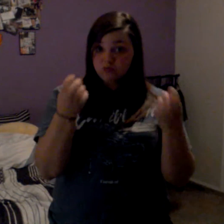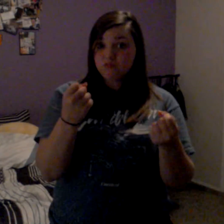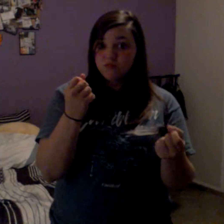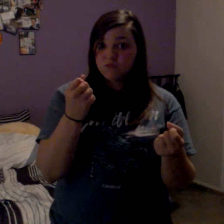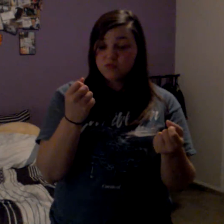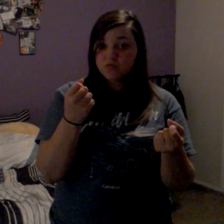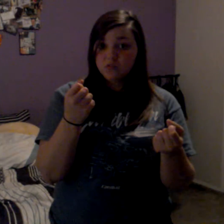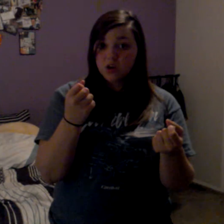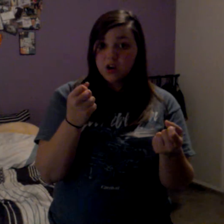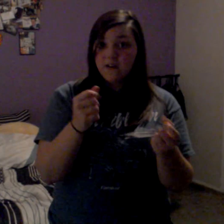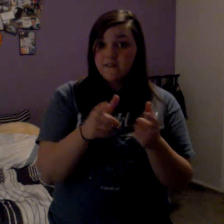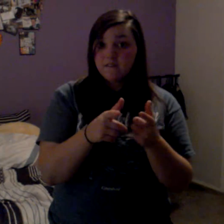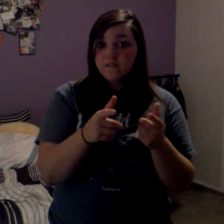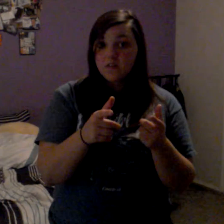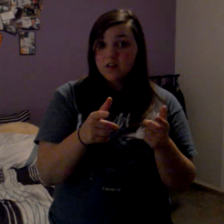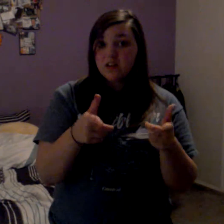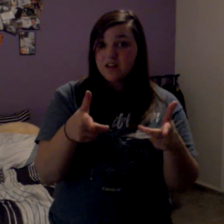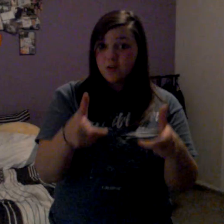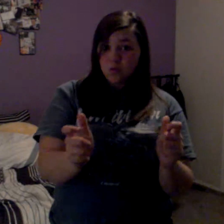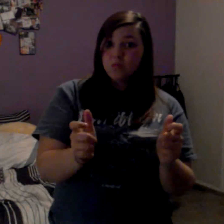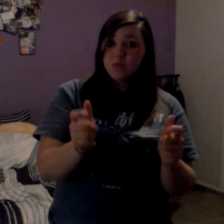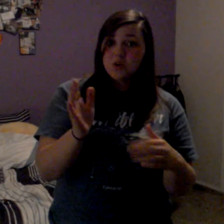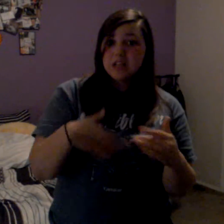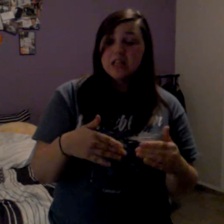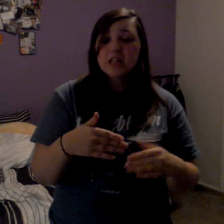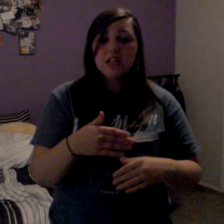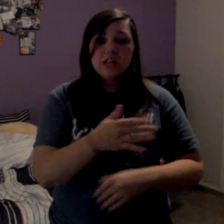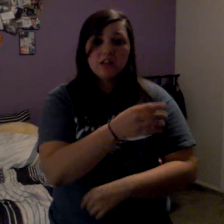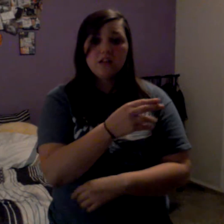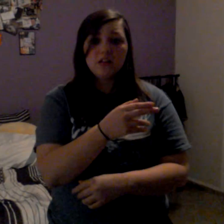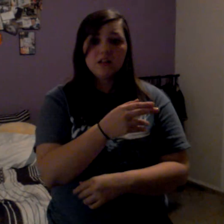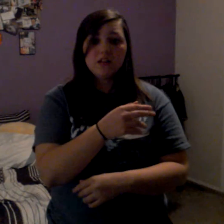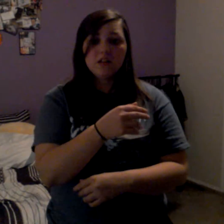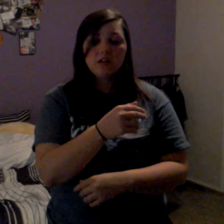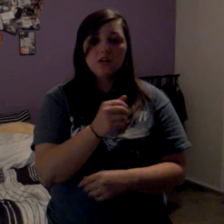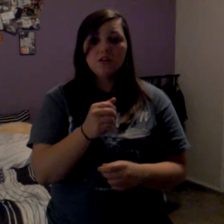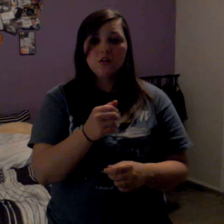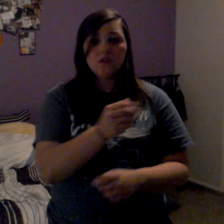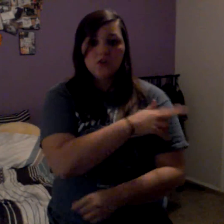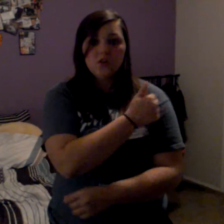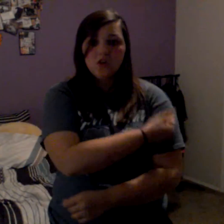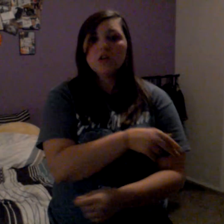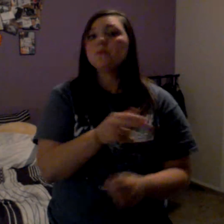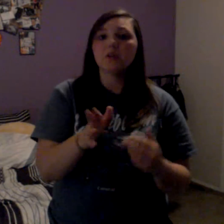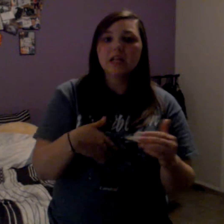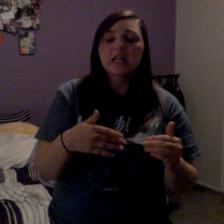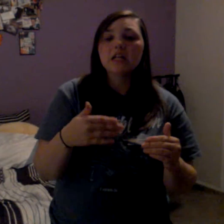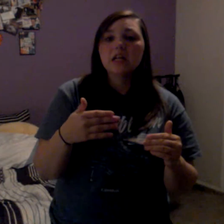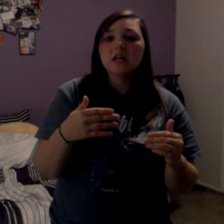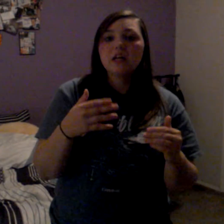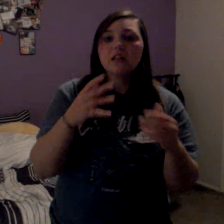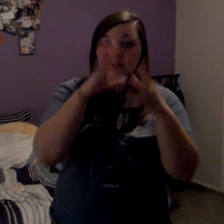would arrive, then do this. Just never drive yourself if you're the one having the heart